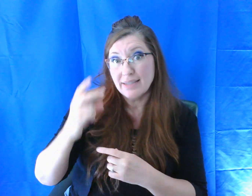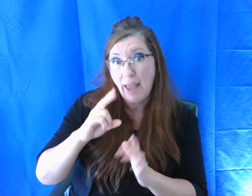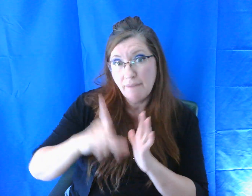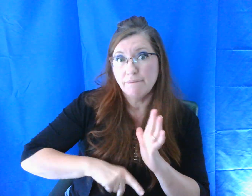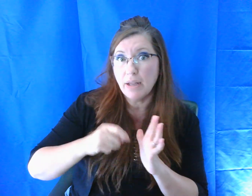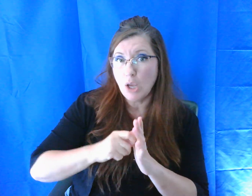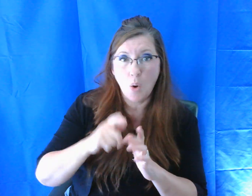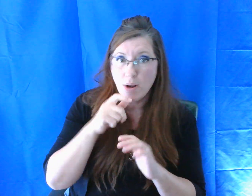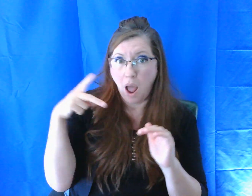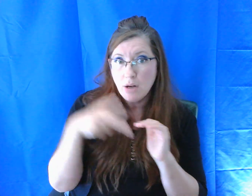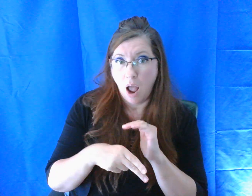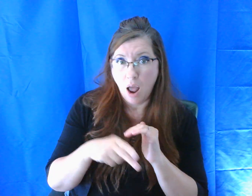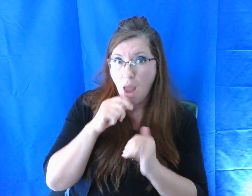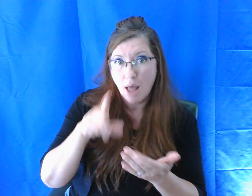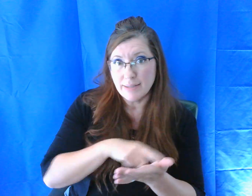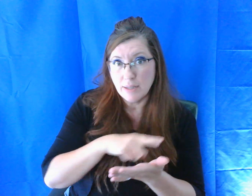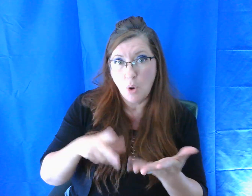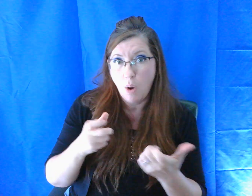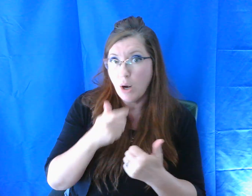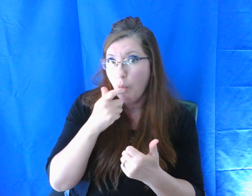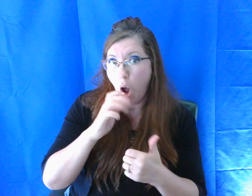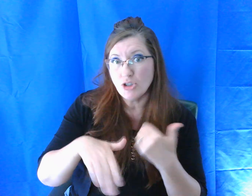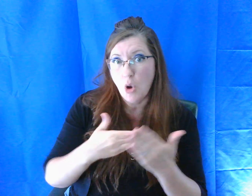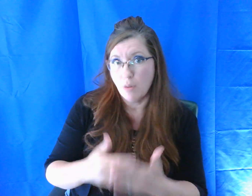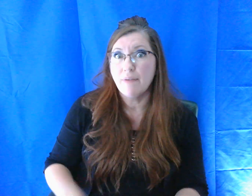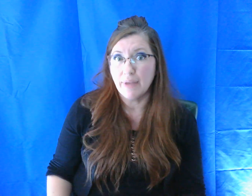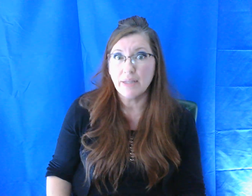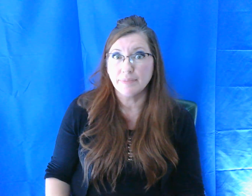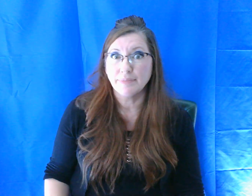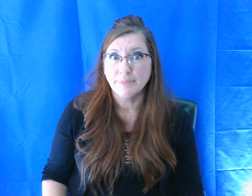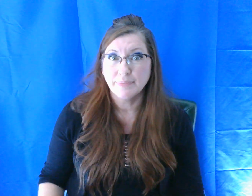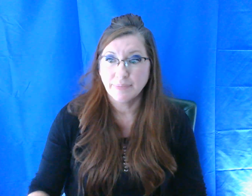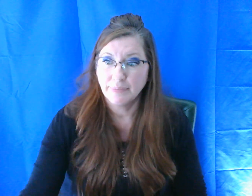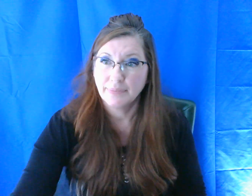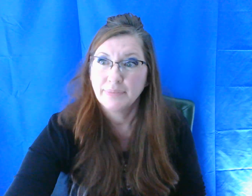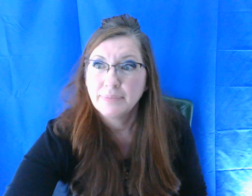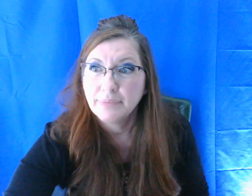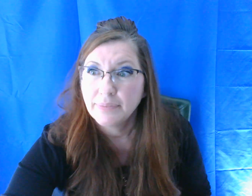watch all of it. Okay, but you do what a lot of Republicans do. You